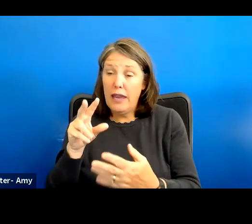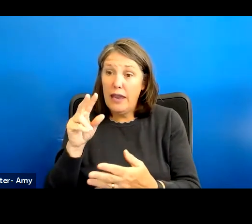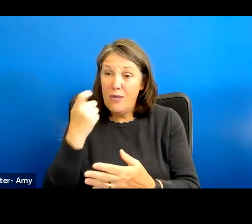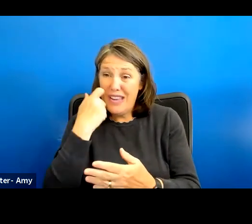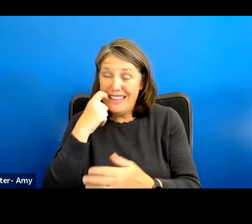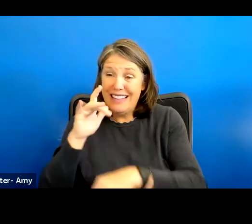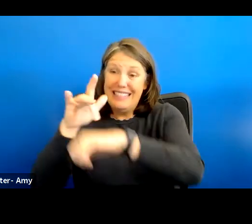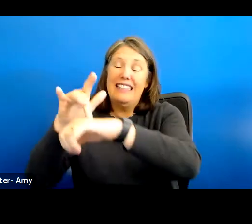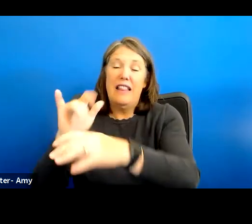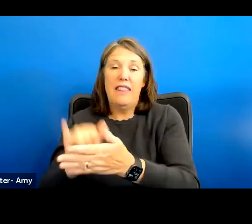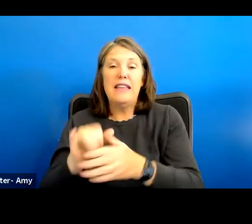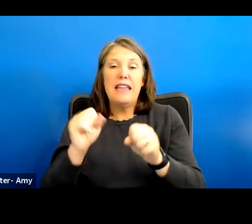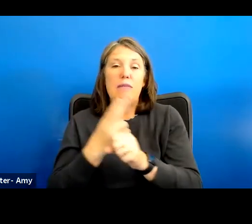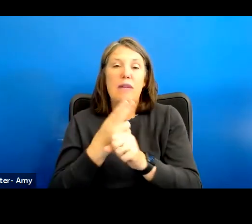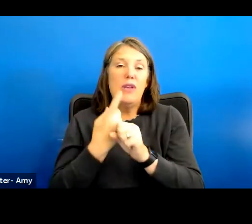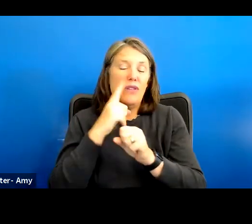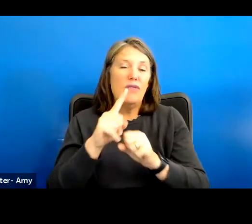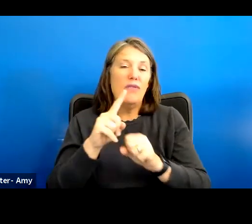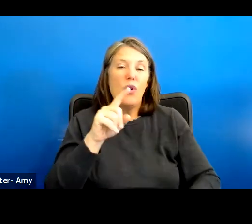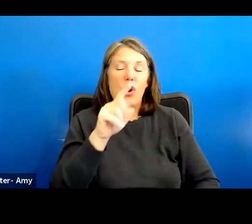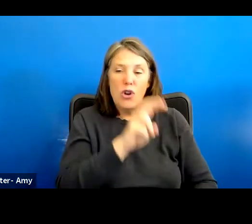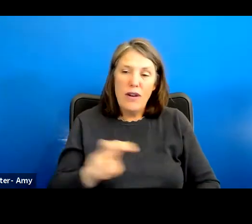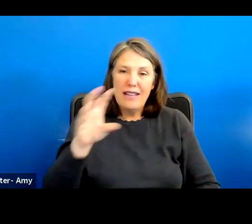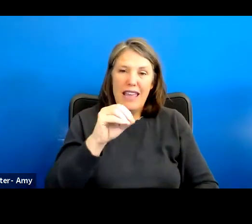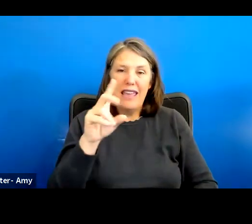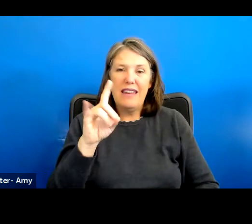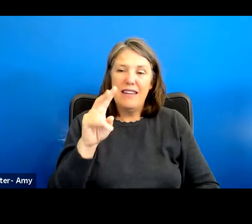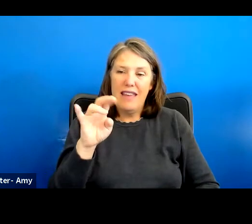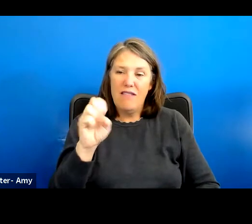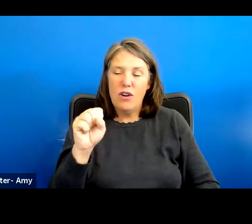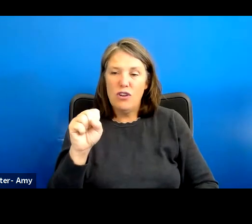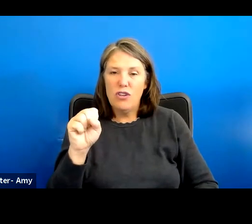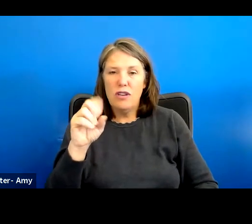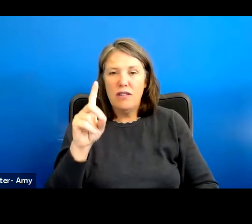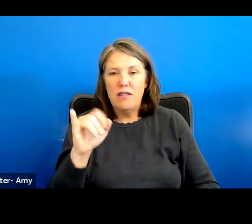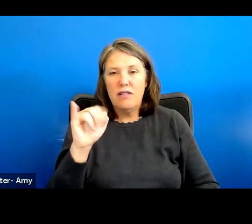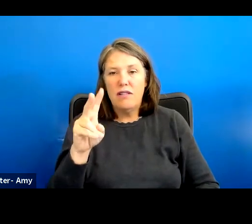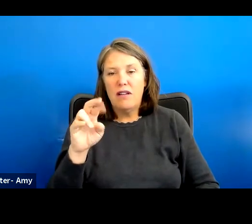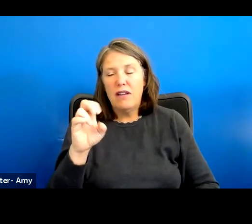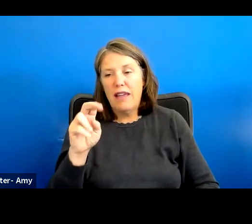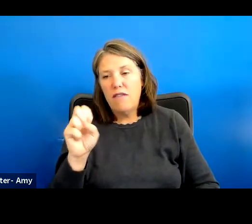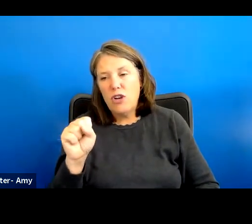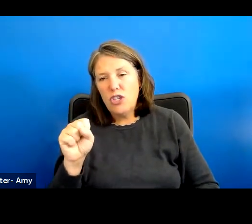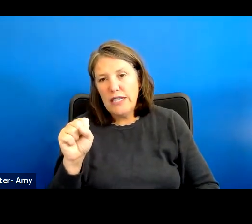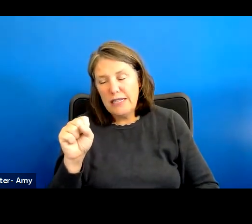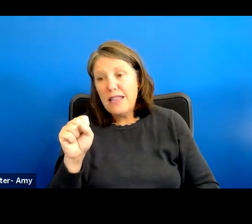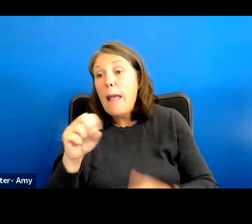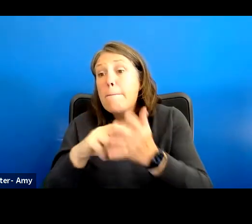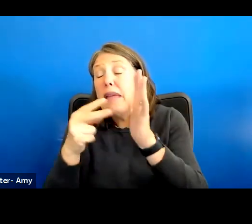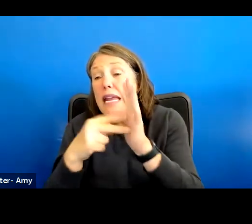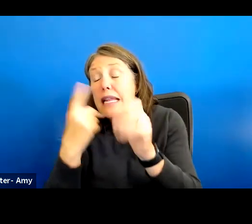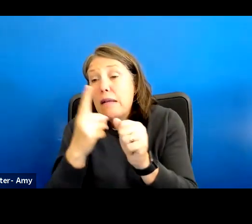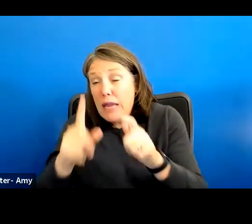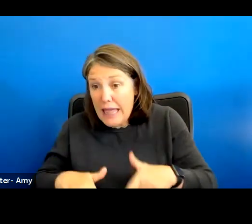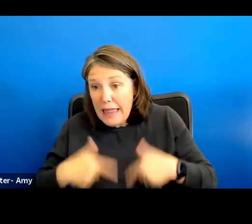can be used for both transitions and diversions. Diversions being someone who lives in the community but is at risk of going into